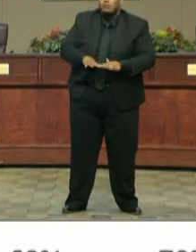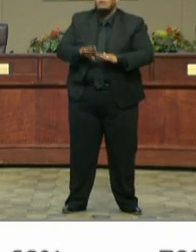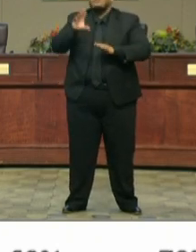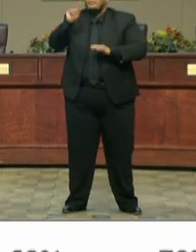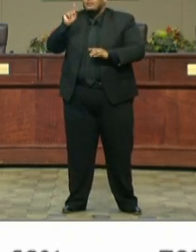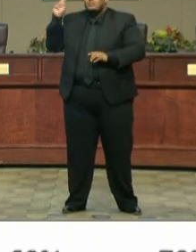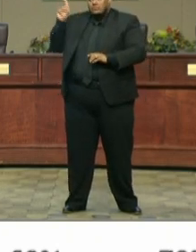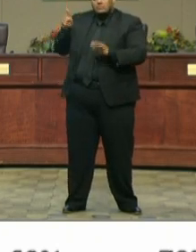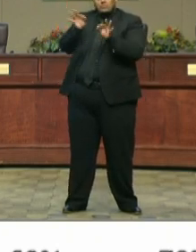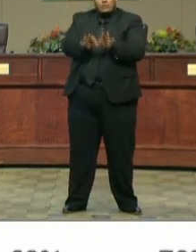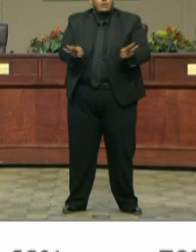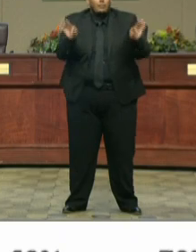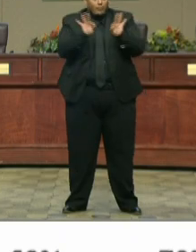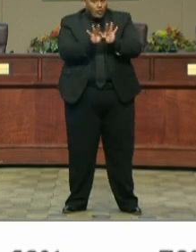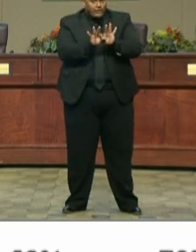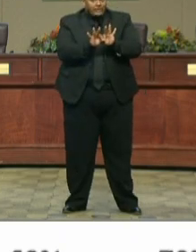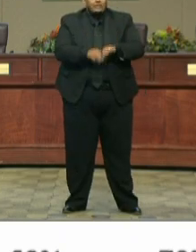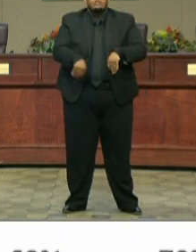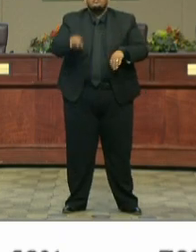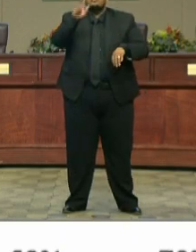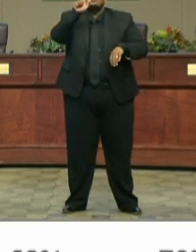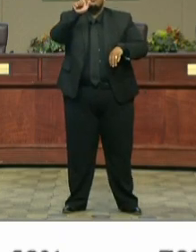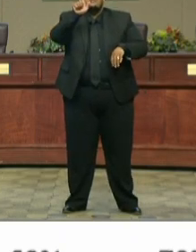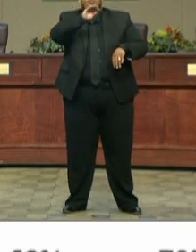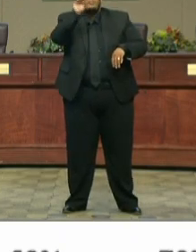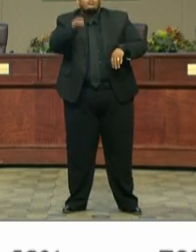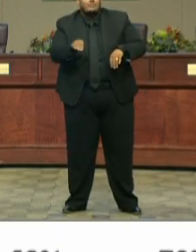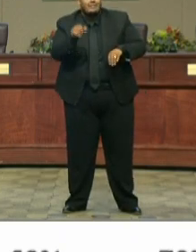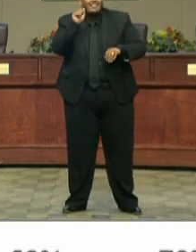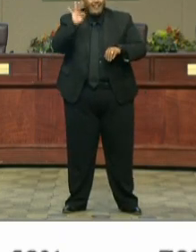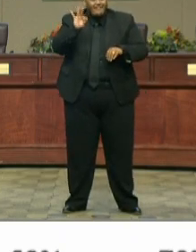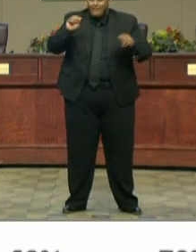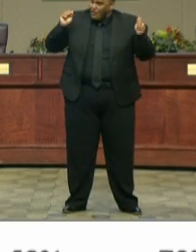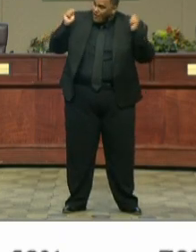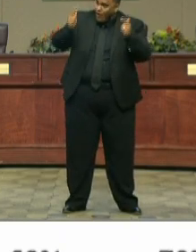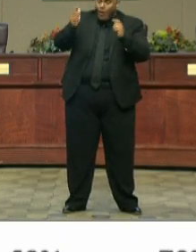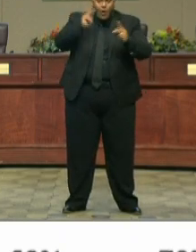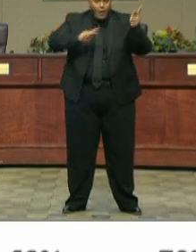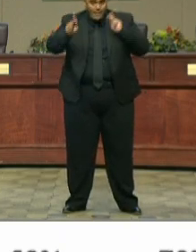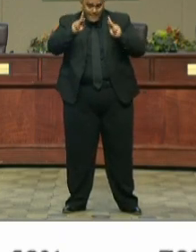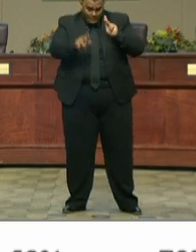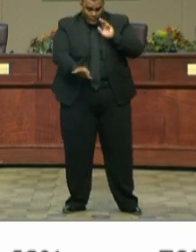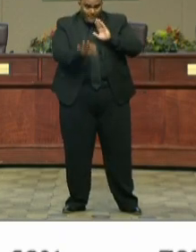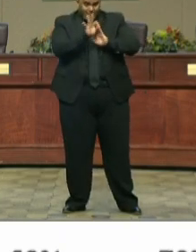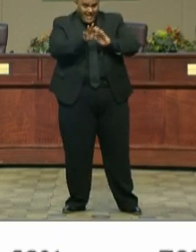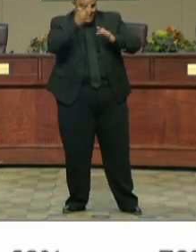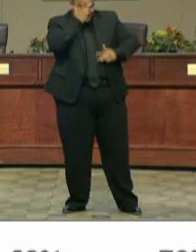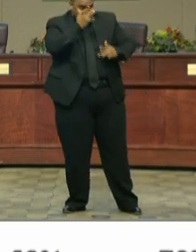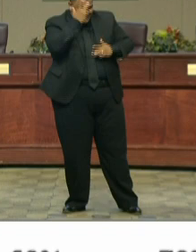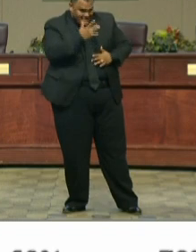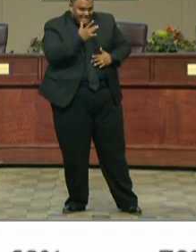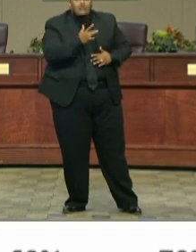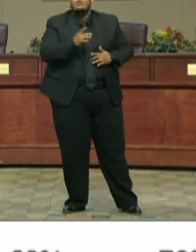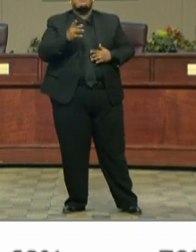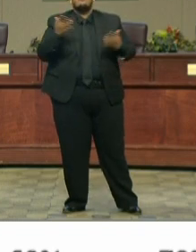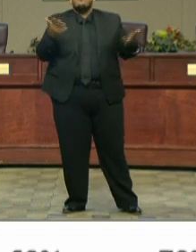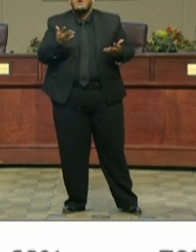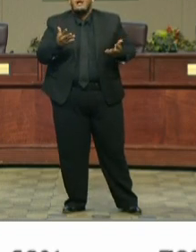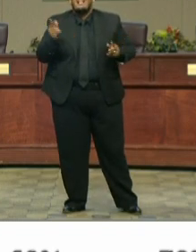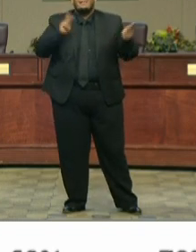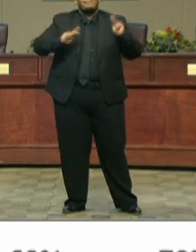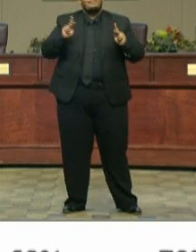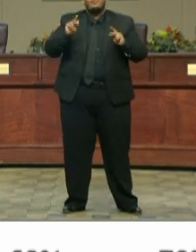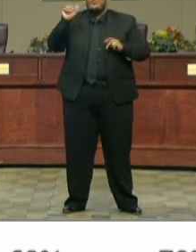data. 21% of all diagnosed cases lately have been asymptomatic people.